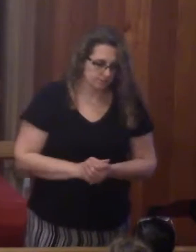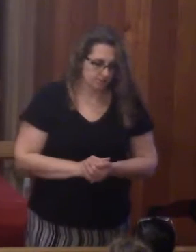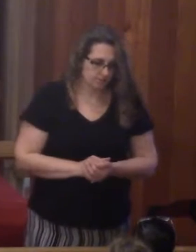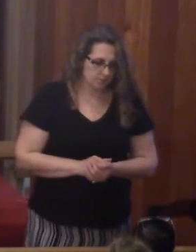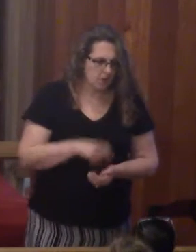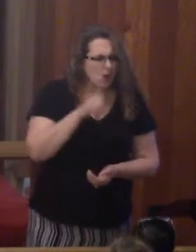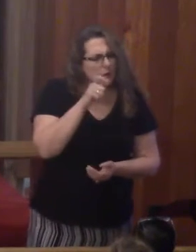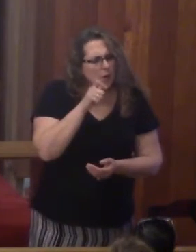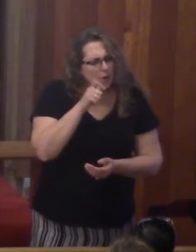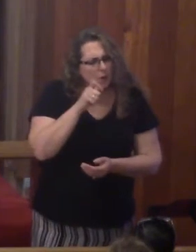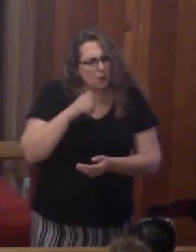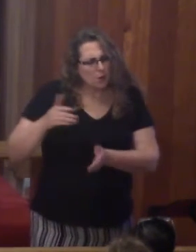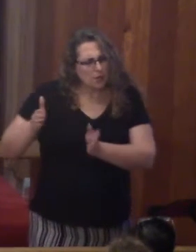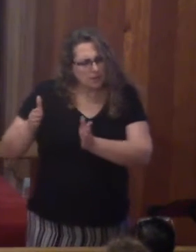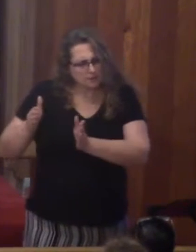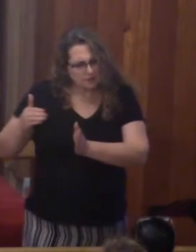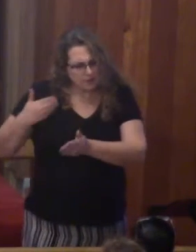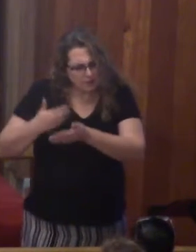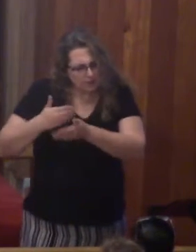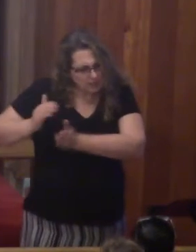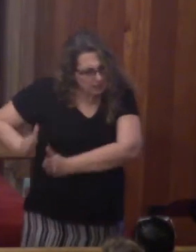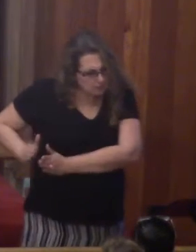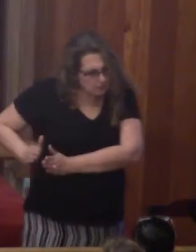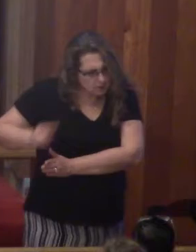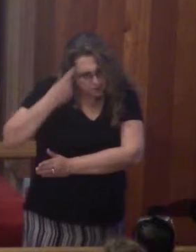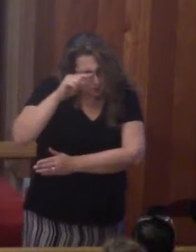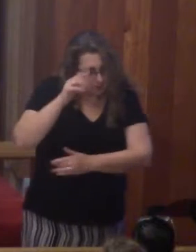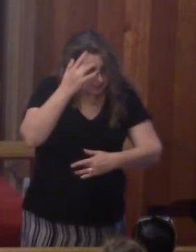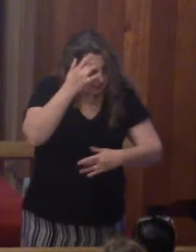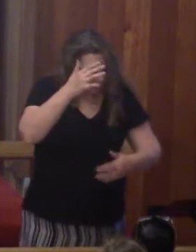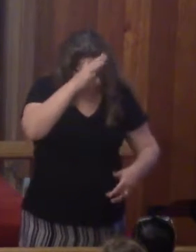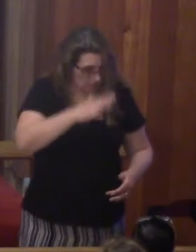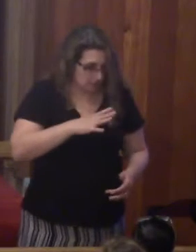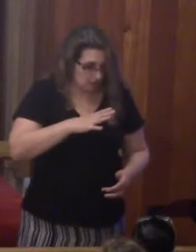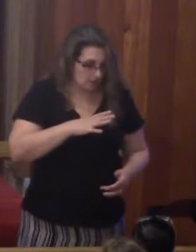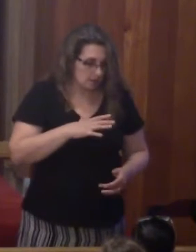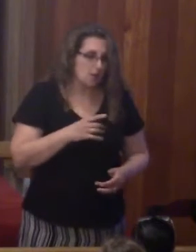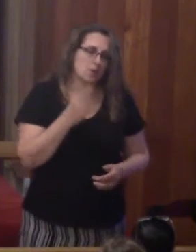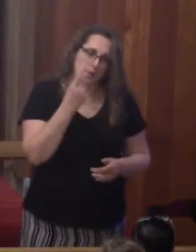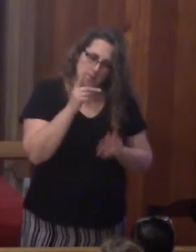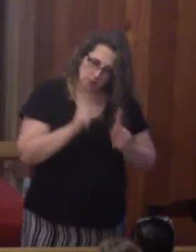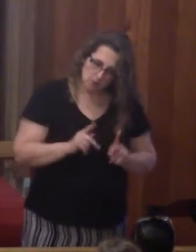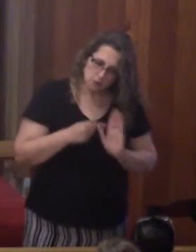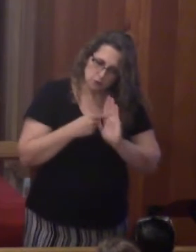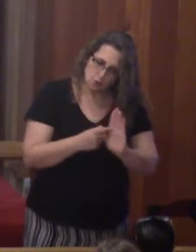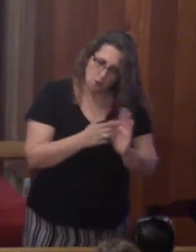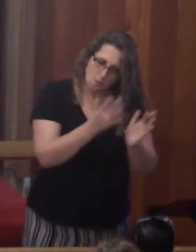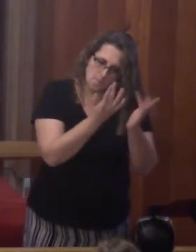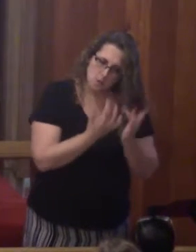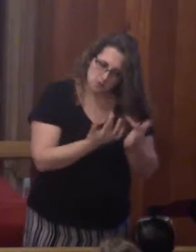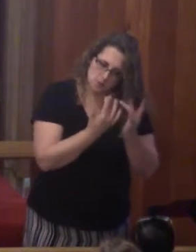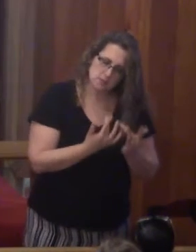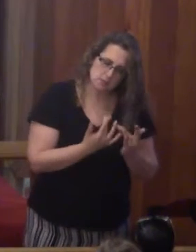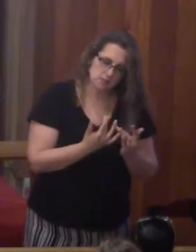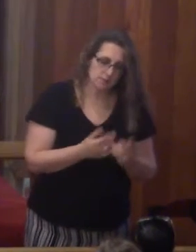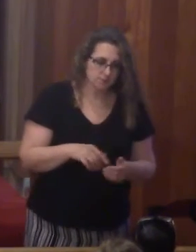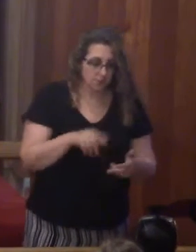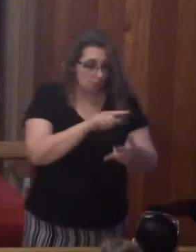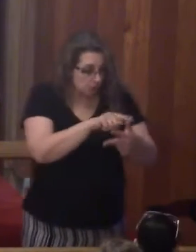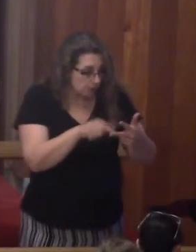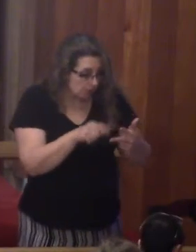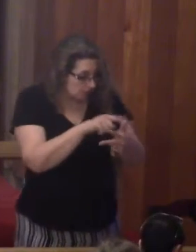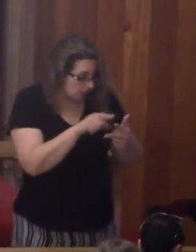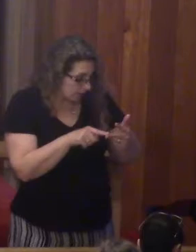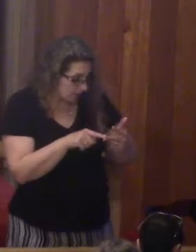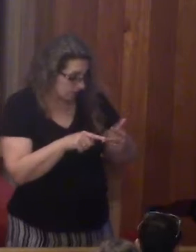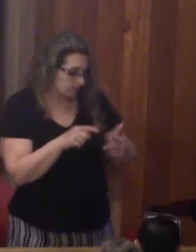all. Who was the neighbor to the man? The one who showed him mercy. So 3 things the